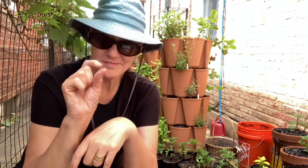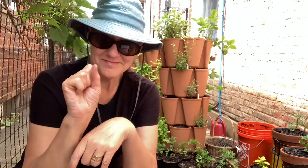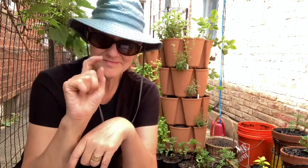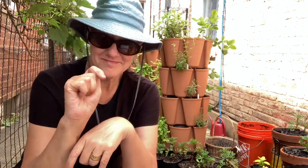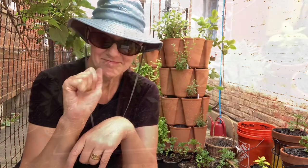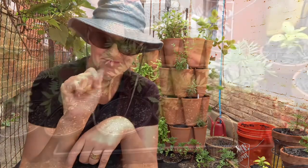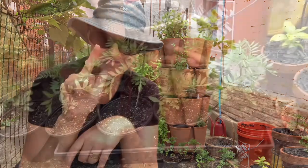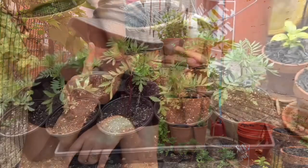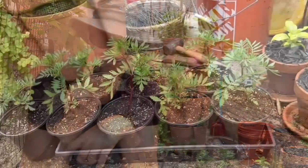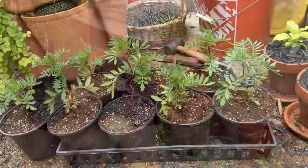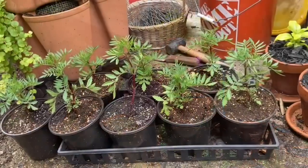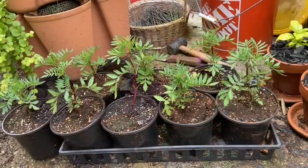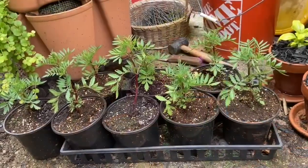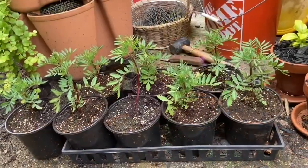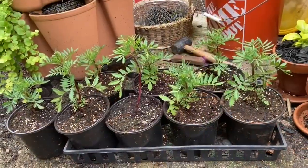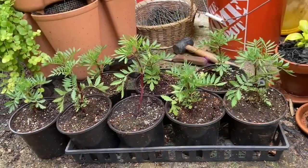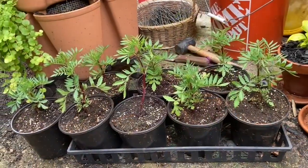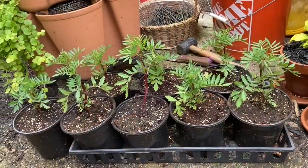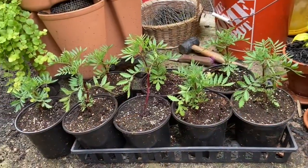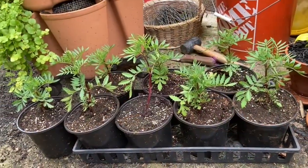to my success with green stalks.